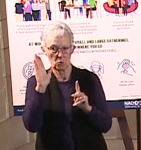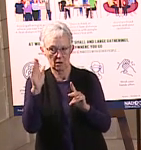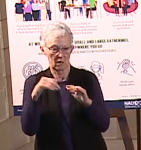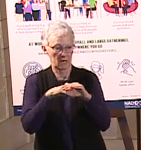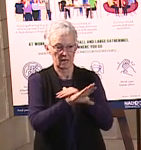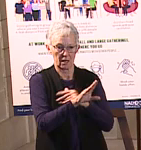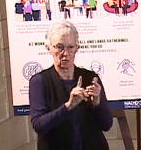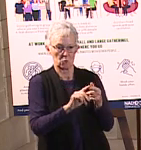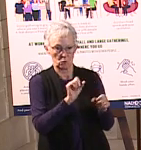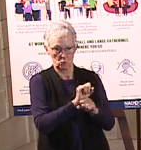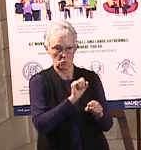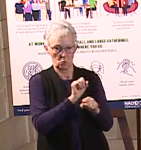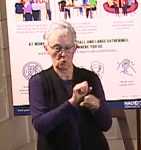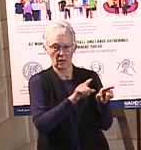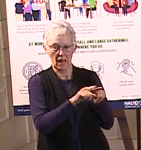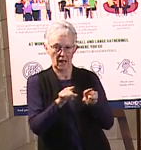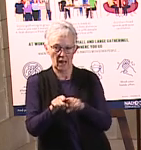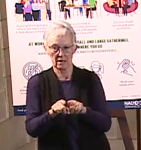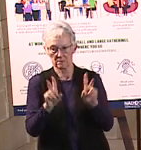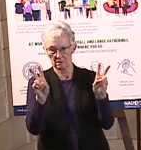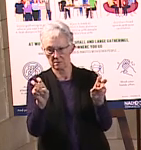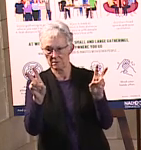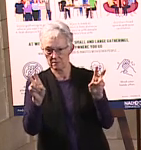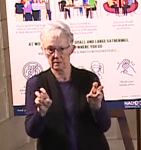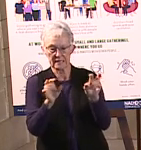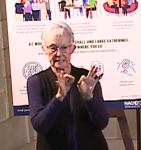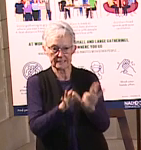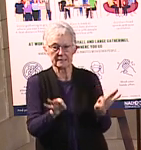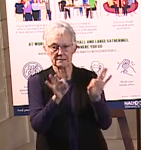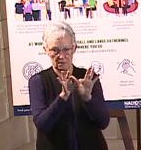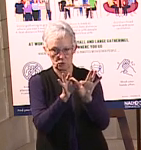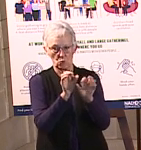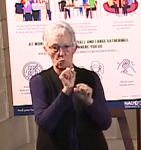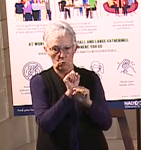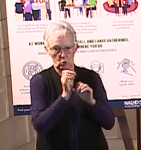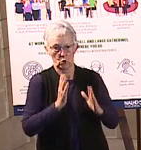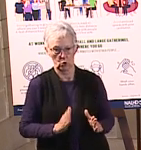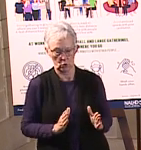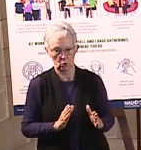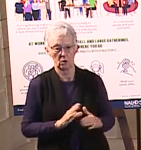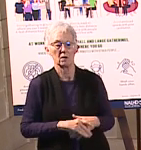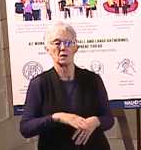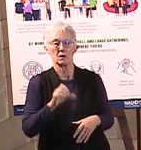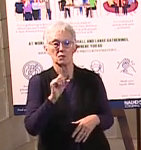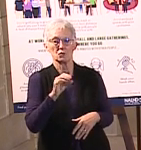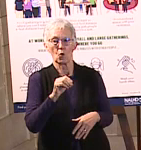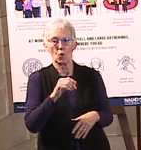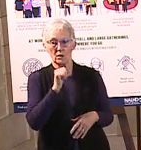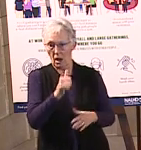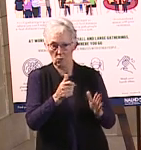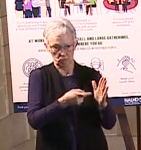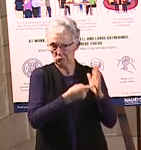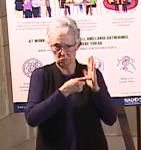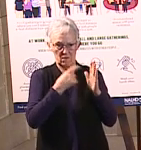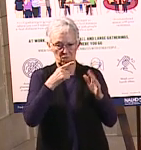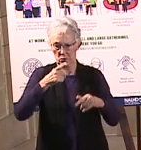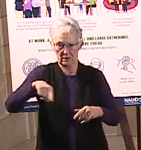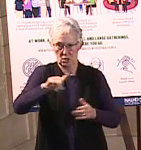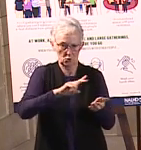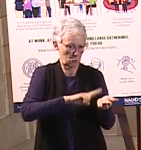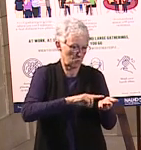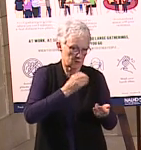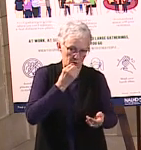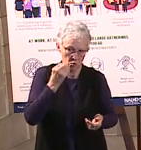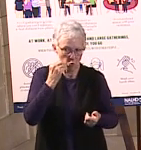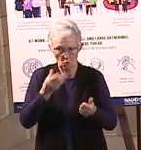is not a requirement. This is something that a facility may use if it works in their facility. And as Governor Ricketts mentioned,